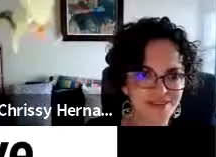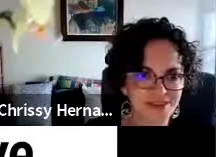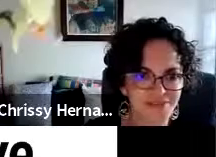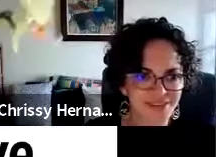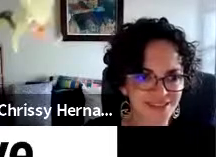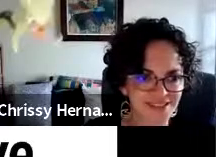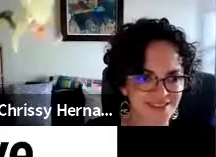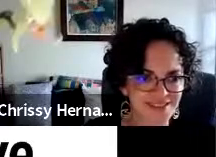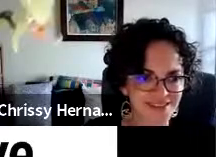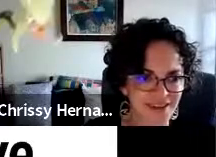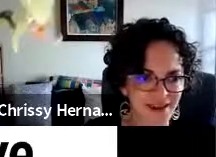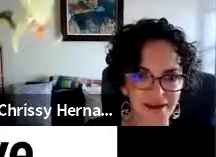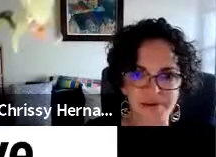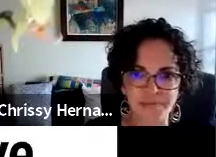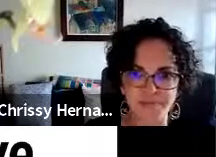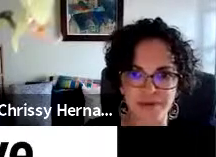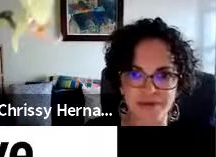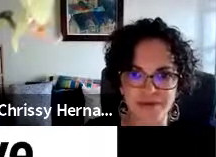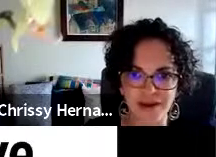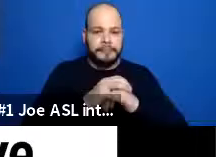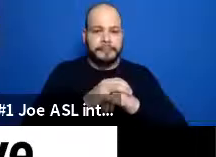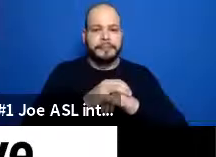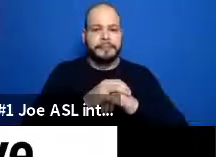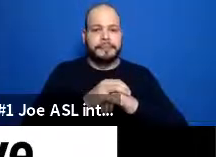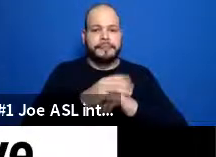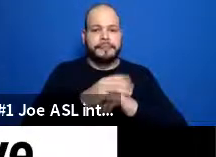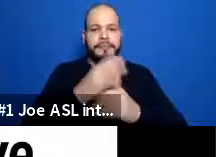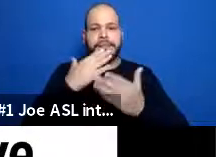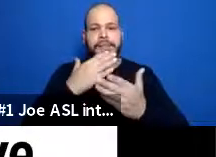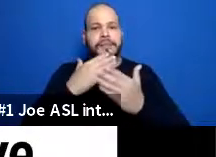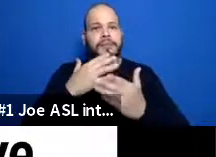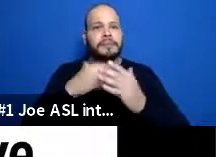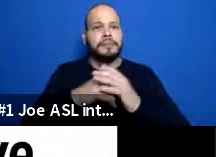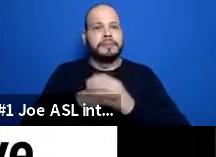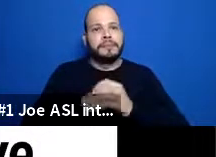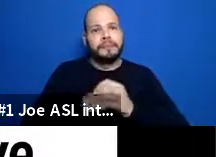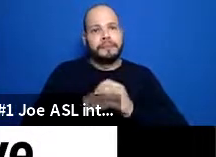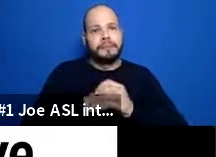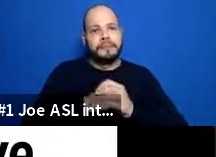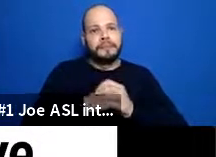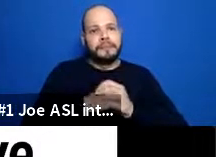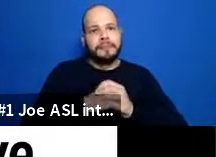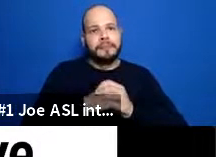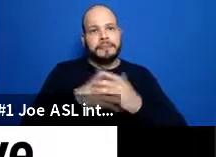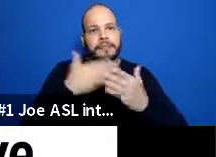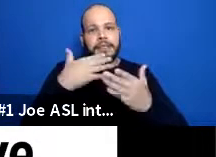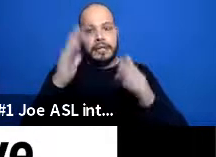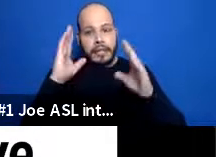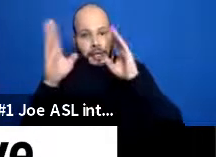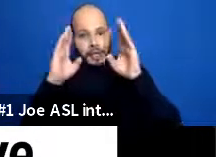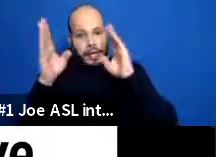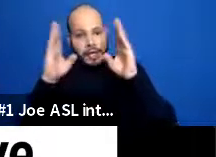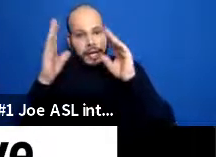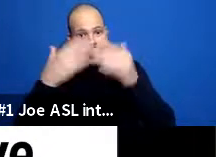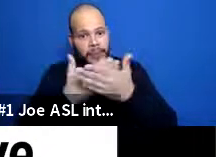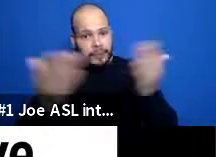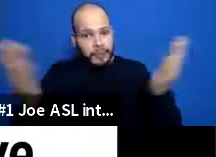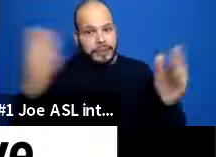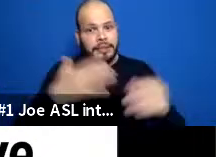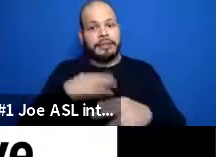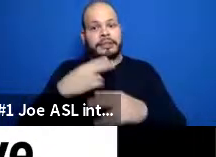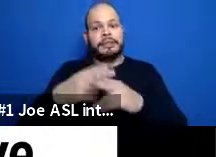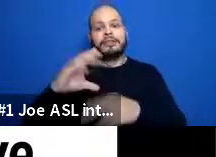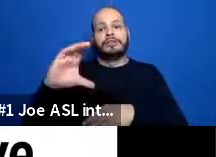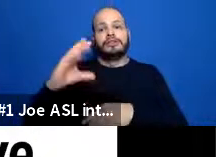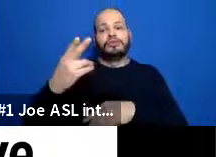Thank you, Stephanie. Hi, everyone. My name is Chrissy Hernandez.